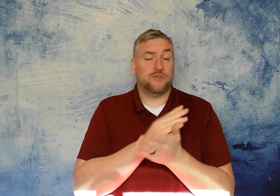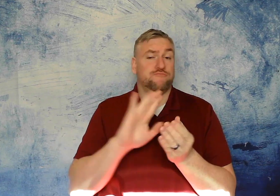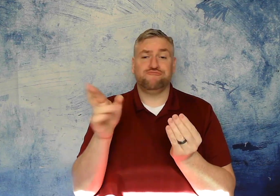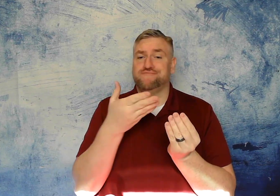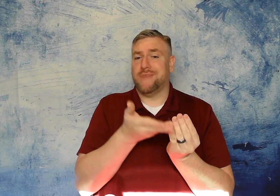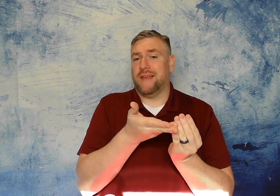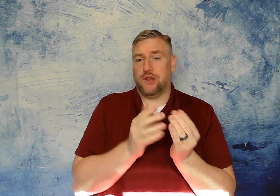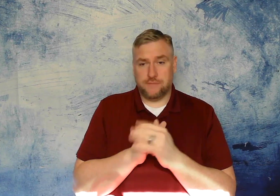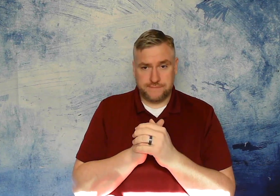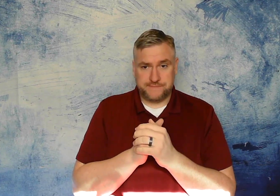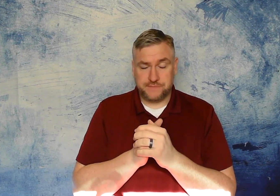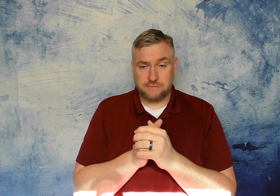that progress report paper.